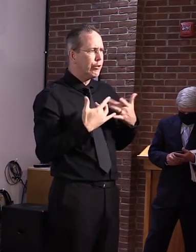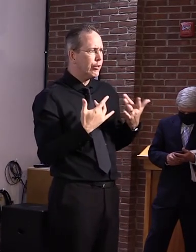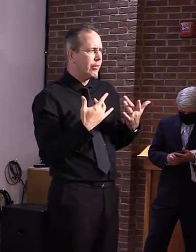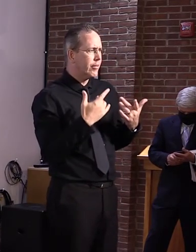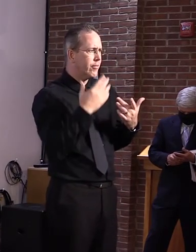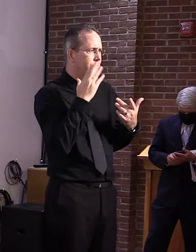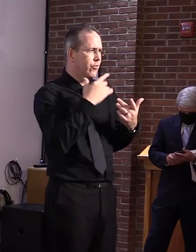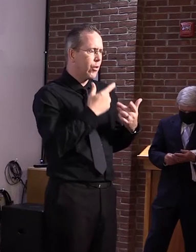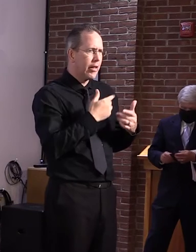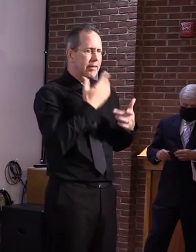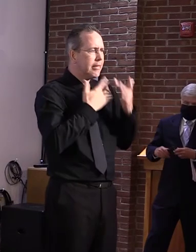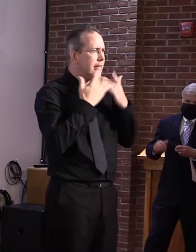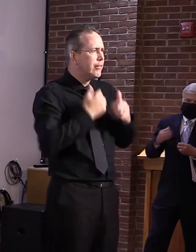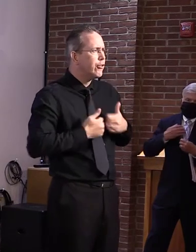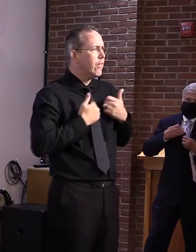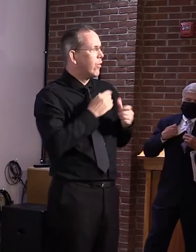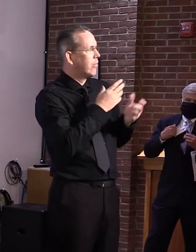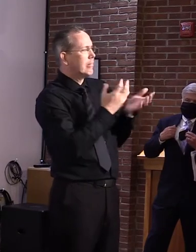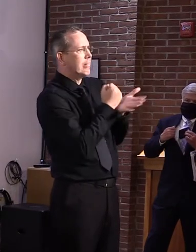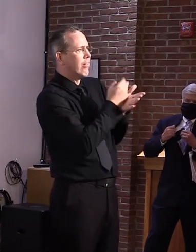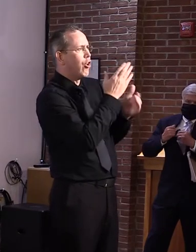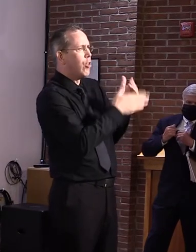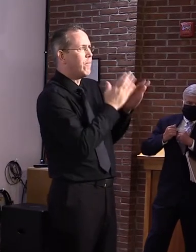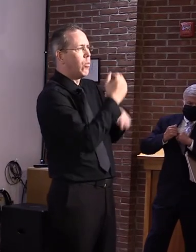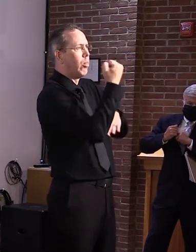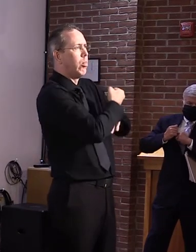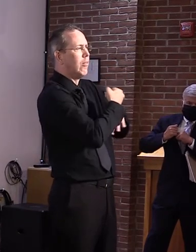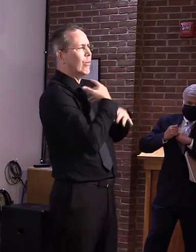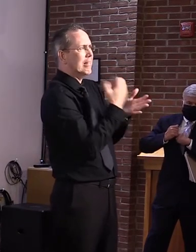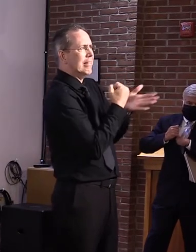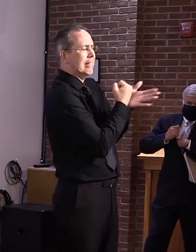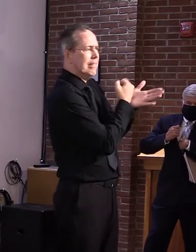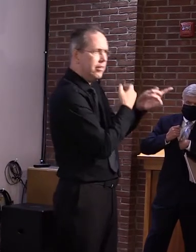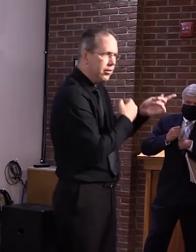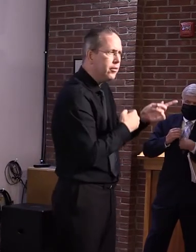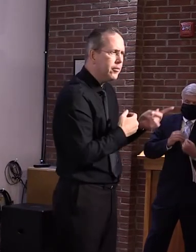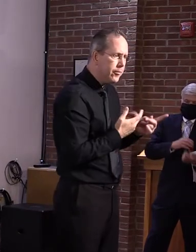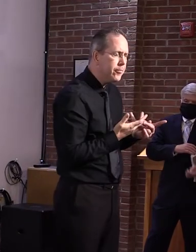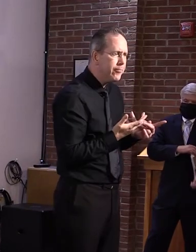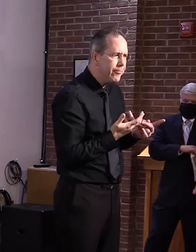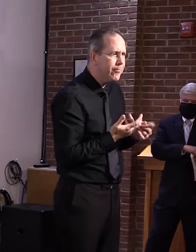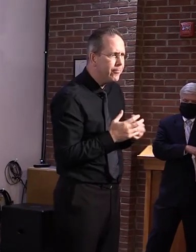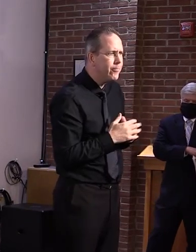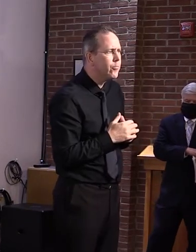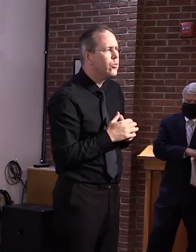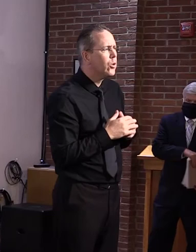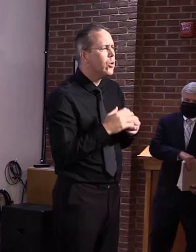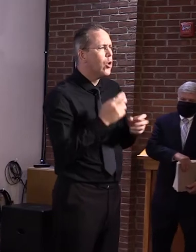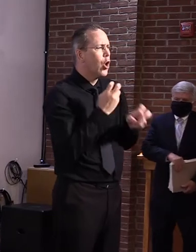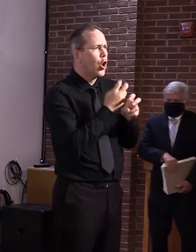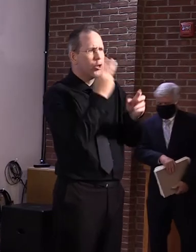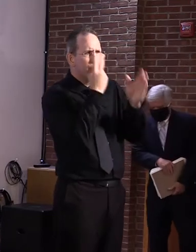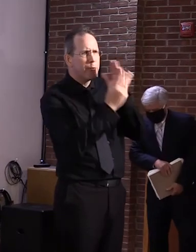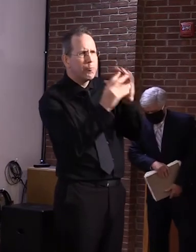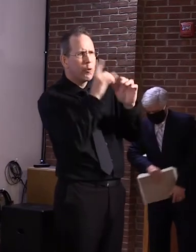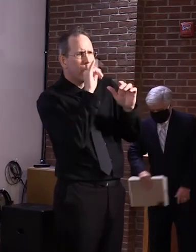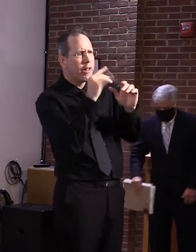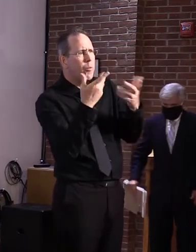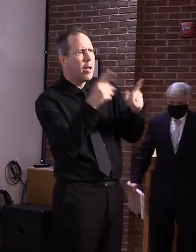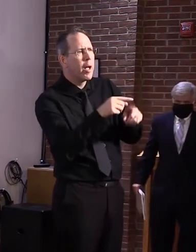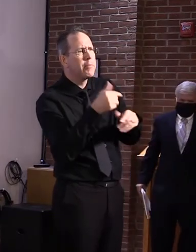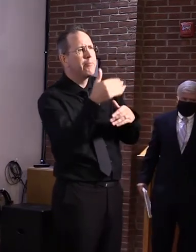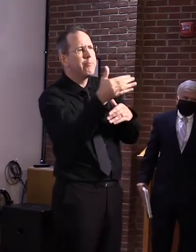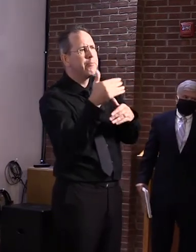working hard to consider what they will be doing for the fall. Again, this guidance has come out. We will be looking at